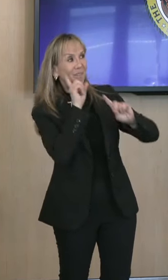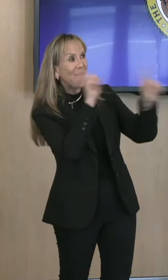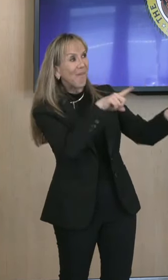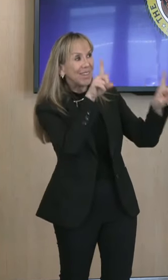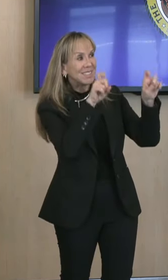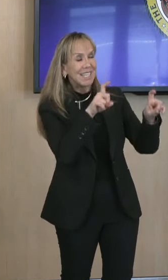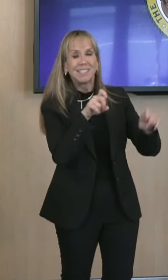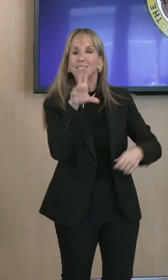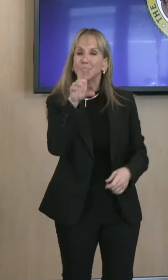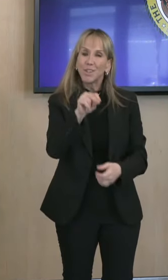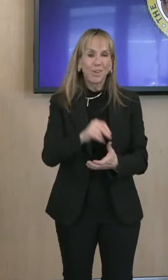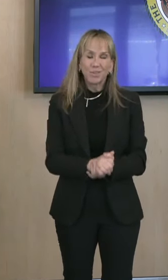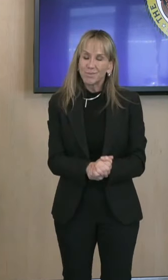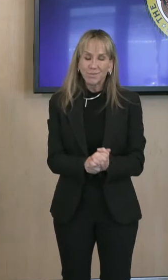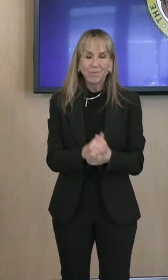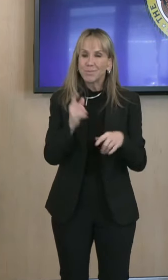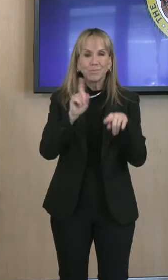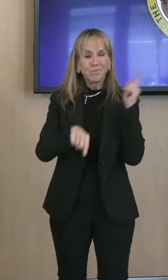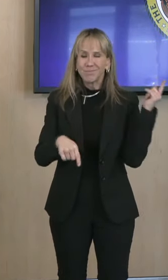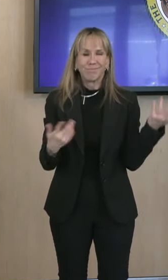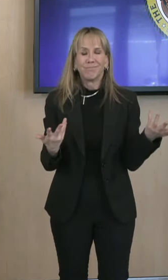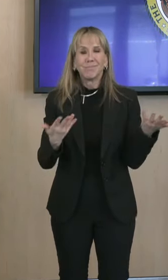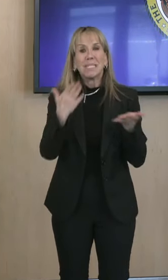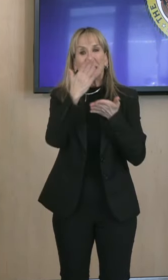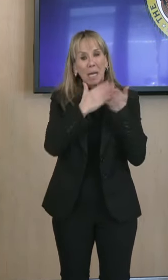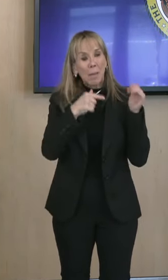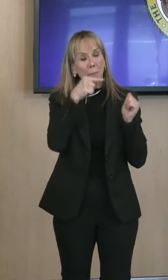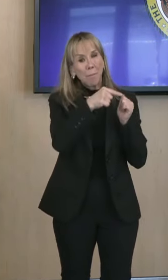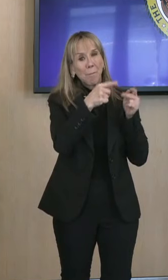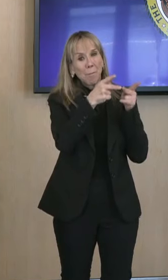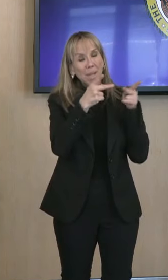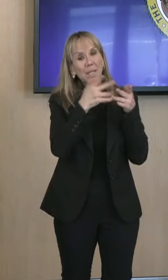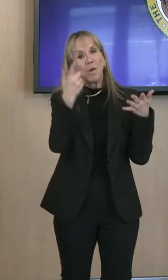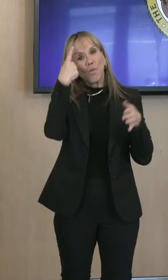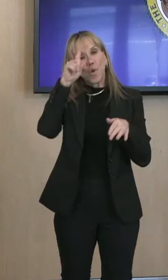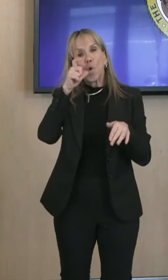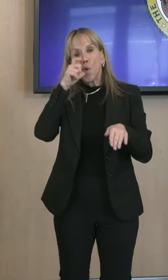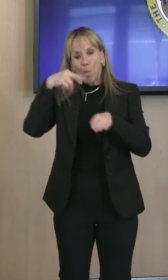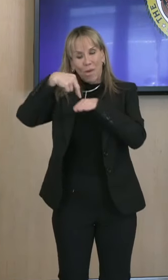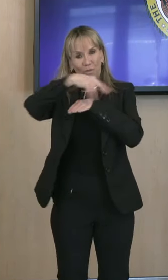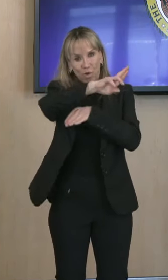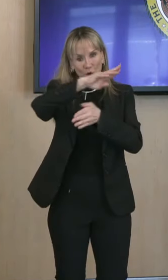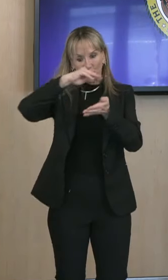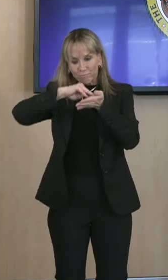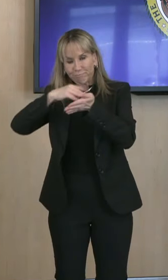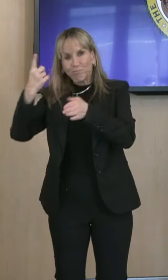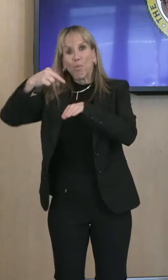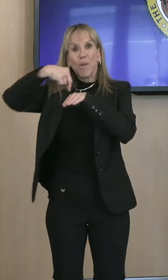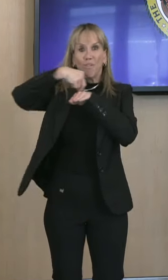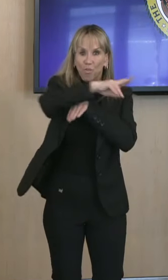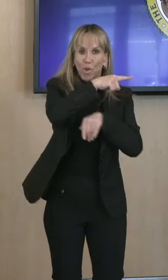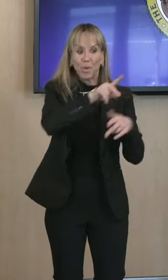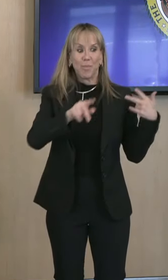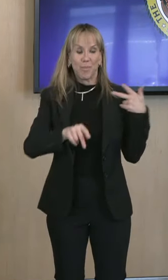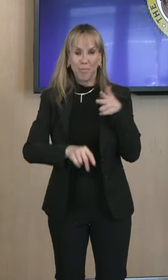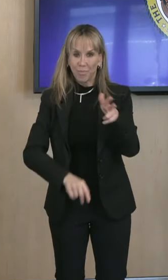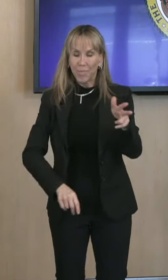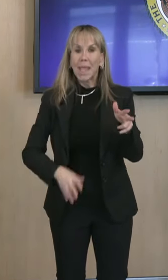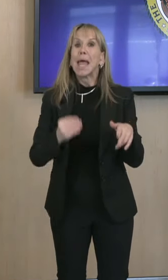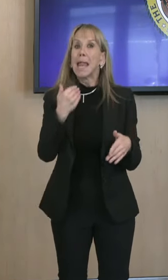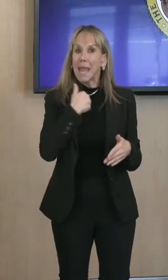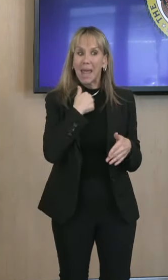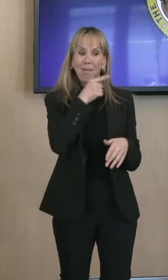option. Some of those facilities are referral-based, and there are a variety of them that